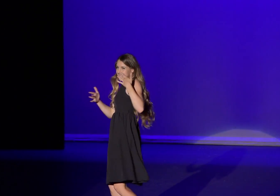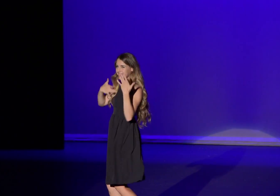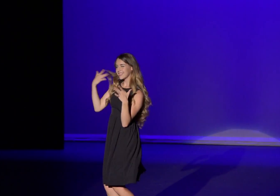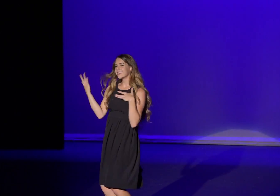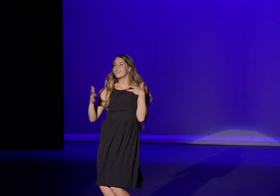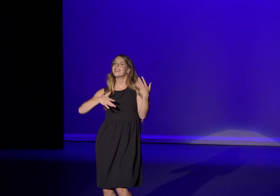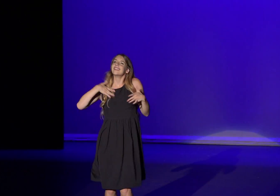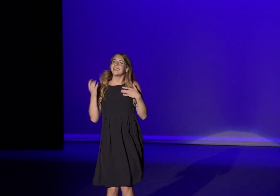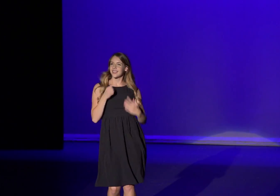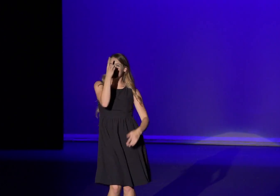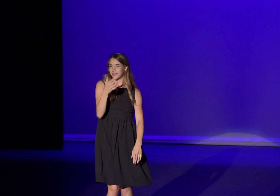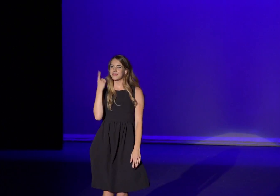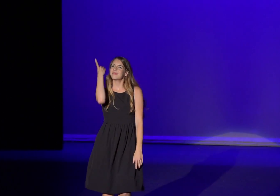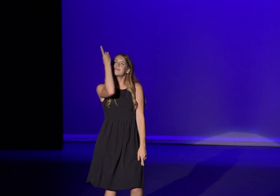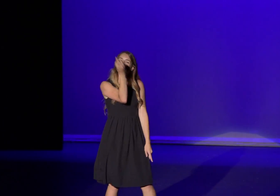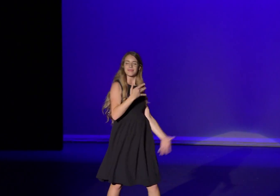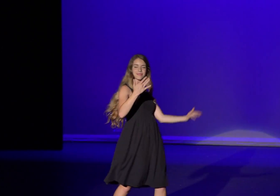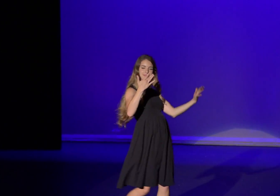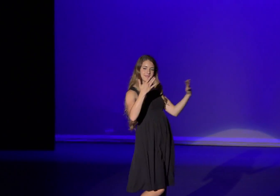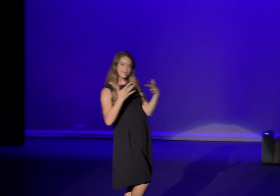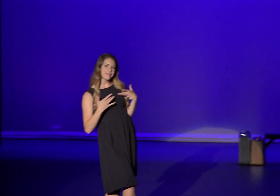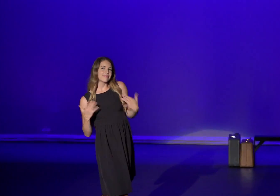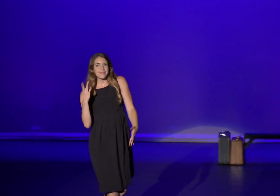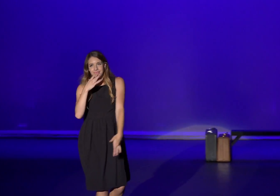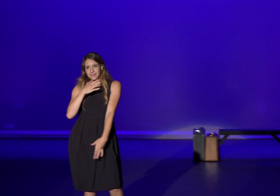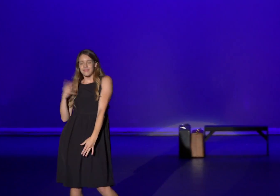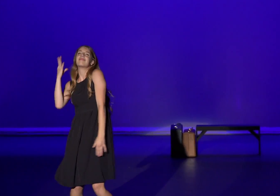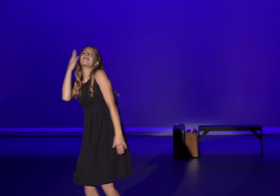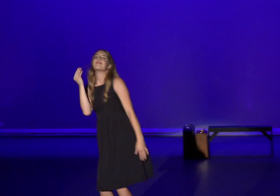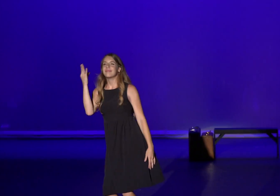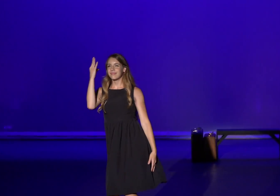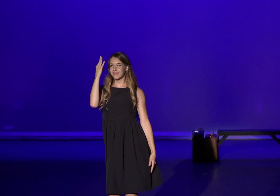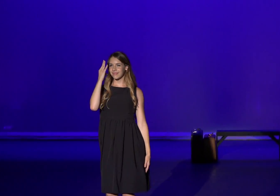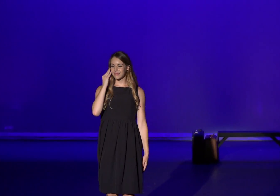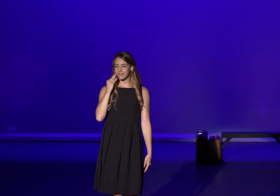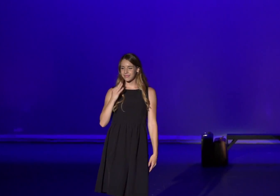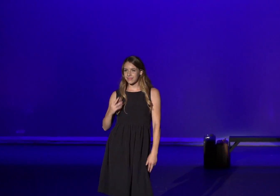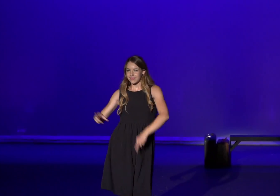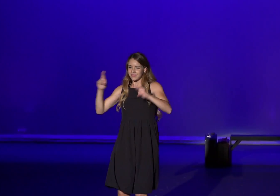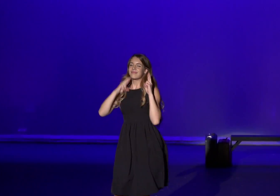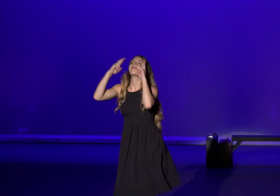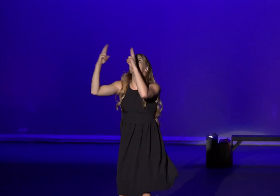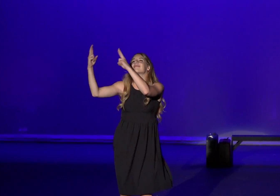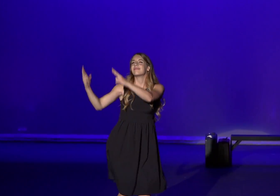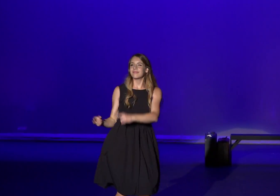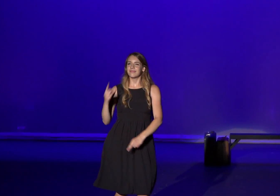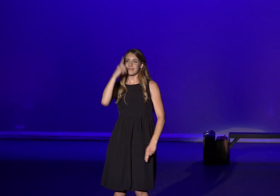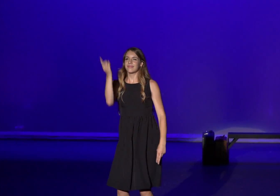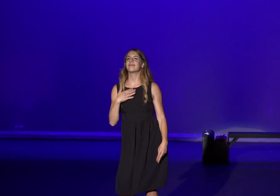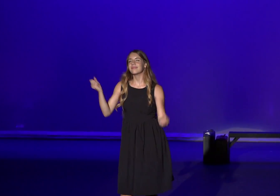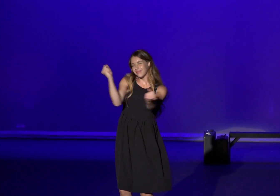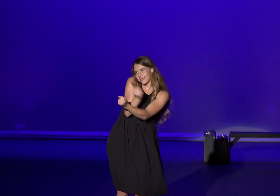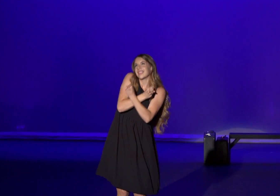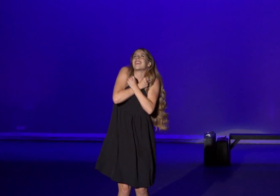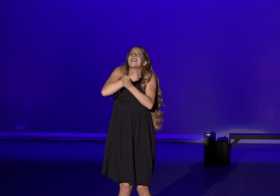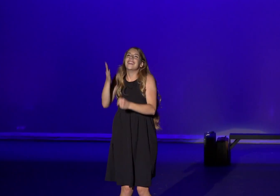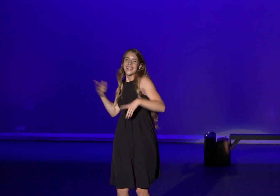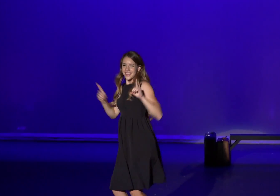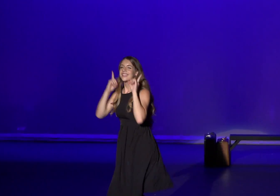juicy, juicy and you see I'm gonna have my white, sir Get ready for me, love, cause